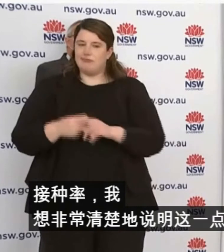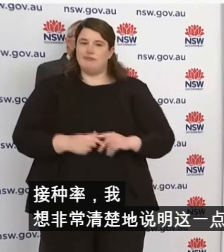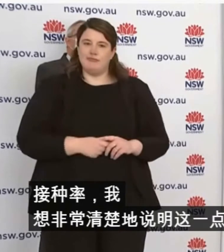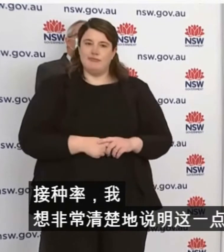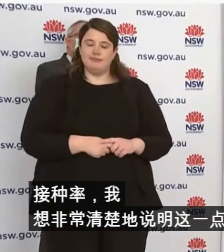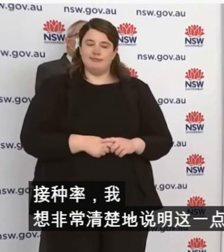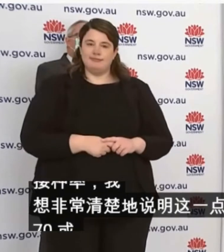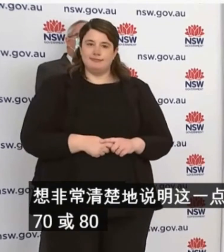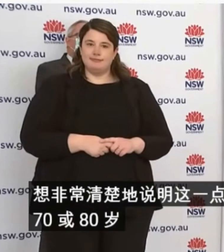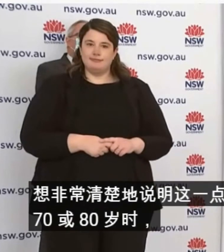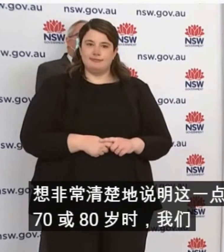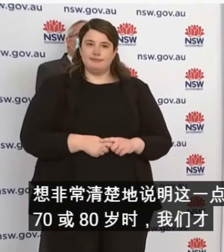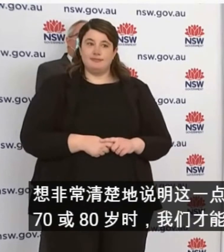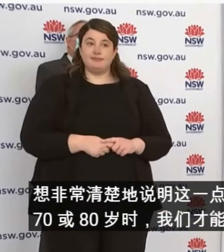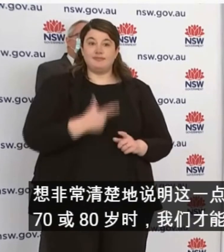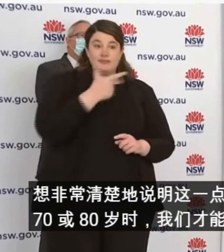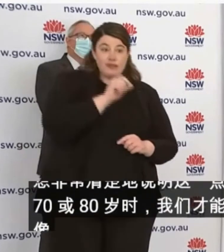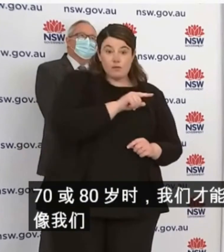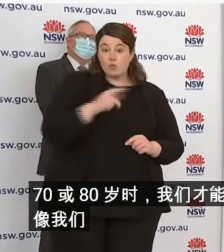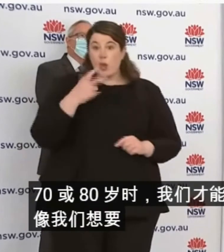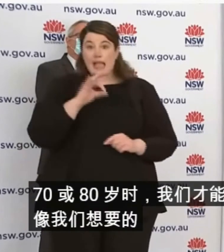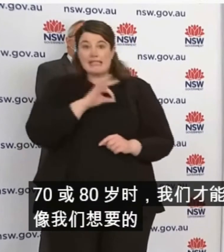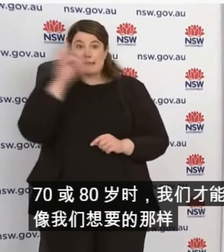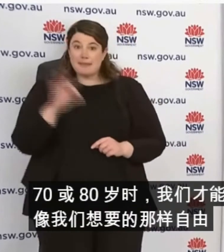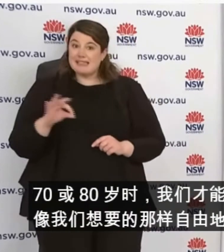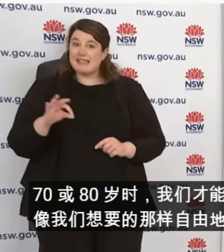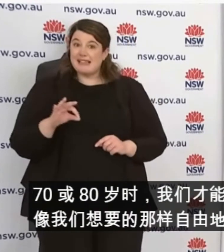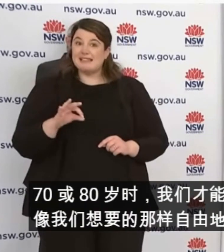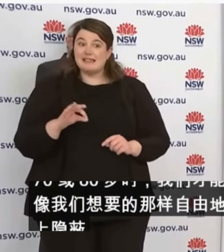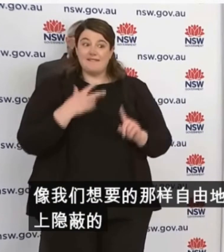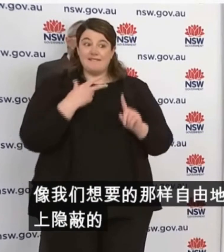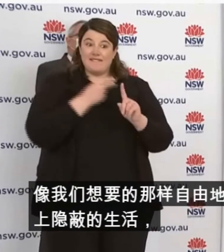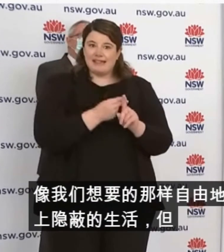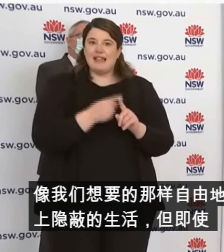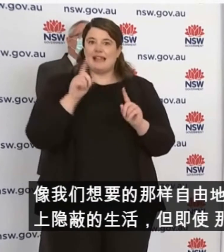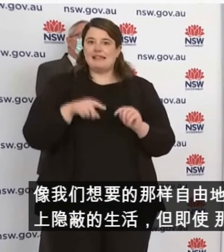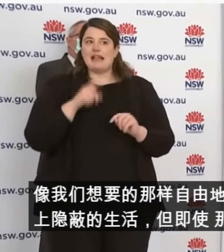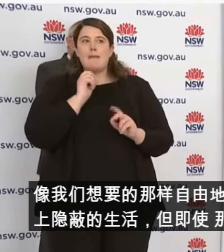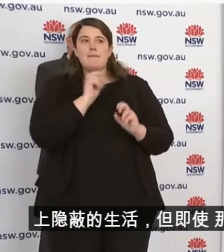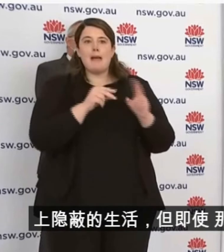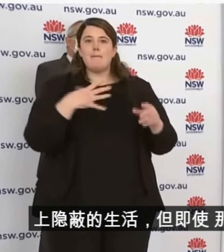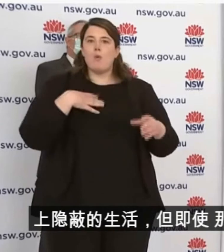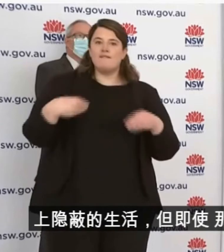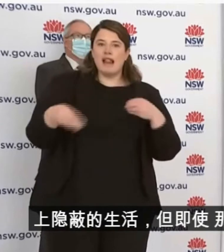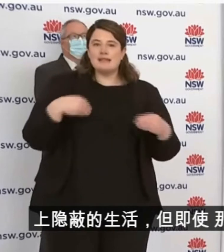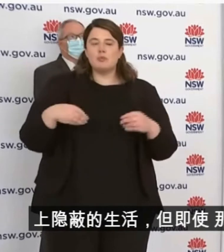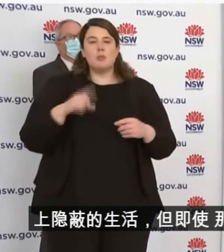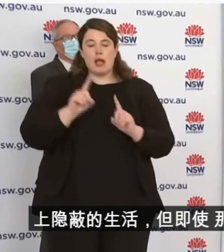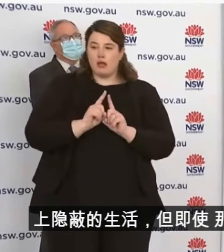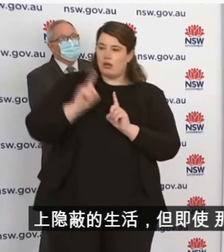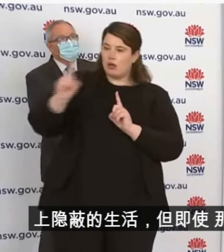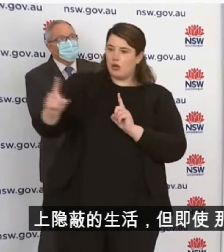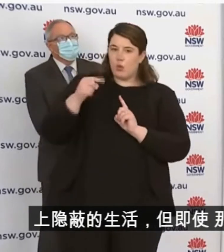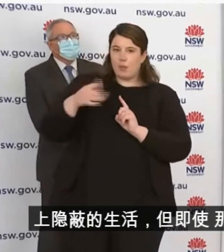So it's not until we hit 70 or 80 that we can live life as freely as we would like with COVID, but even then, social distancing,